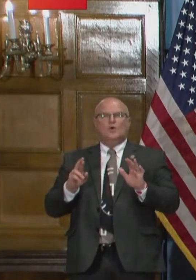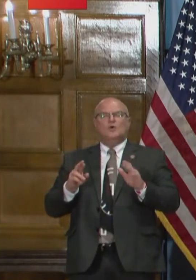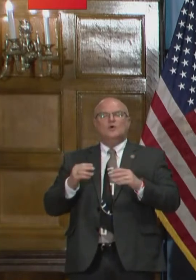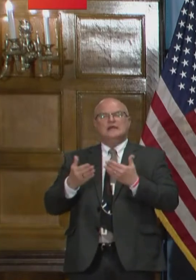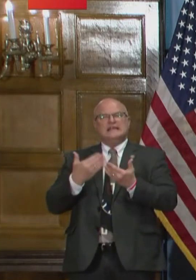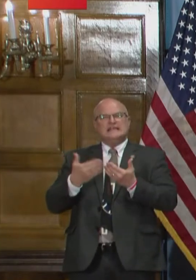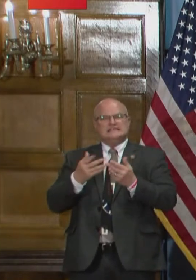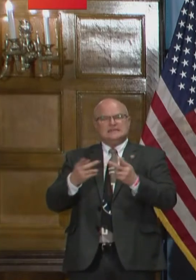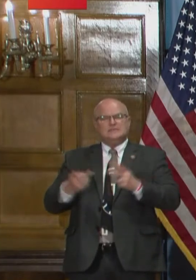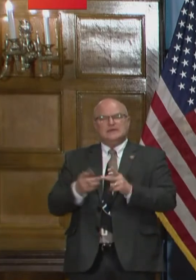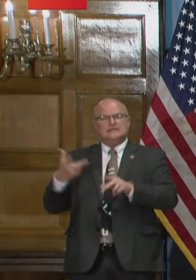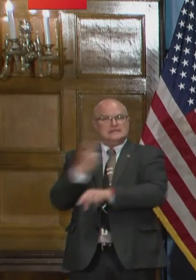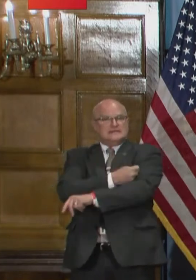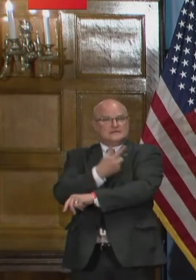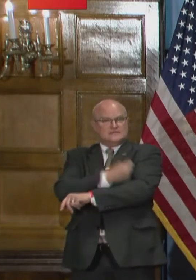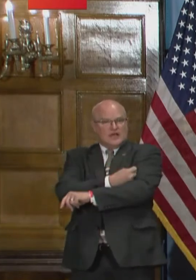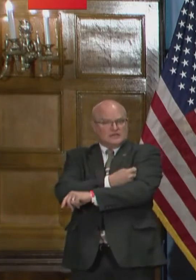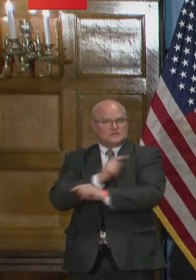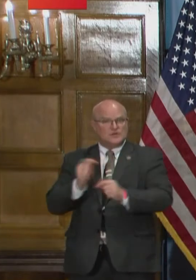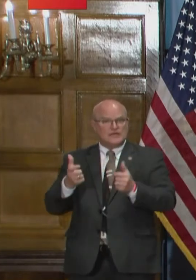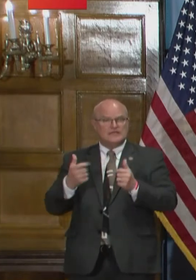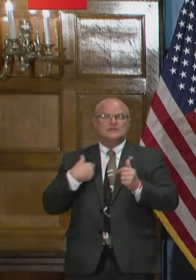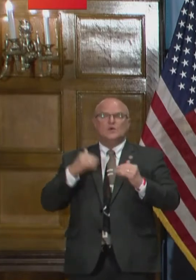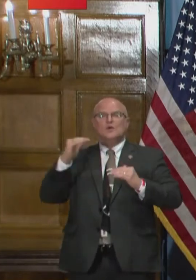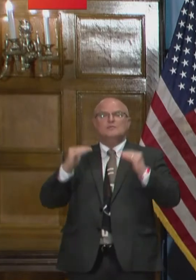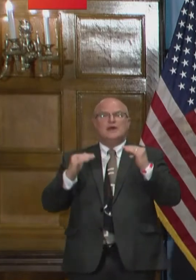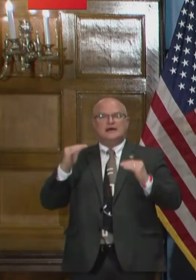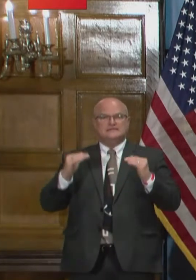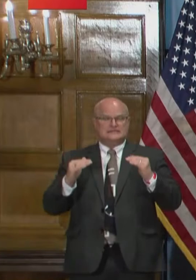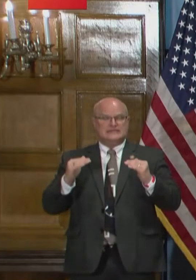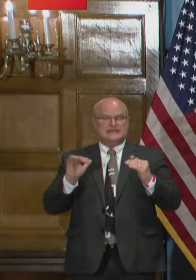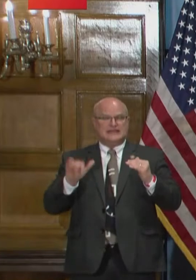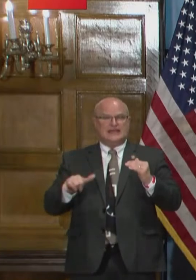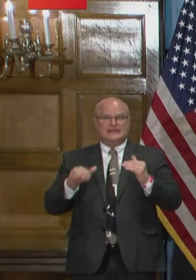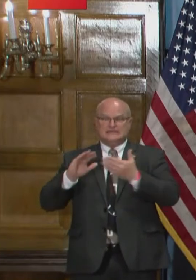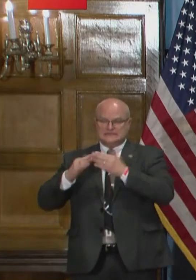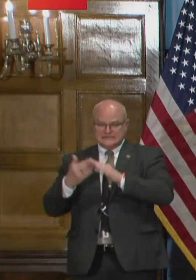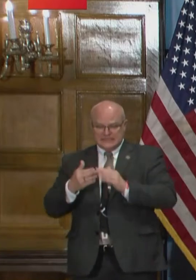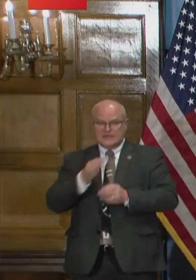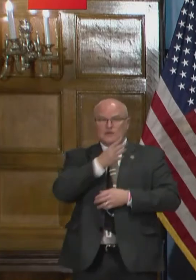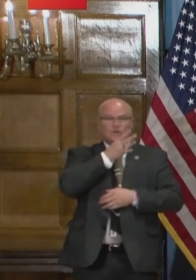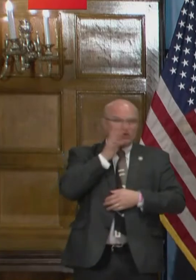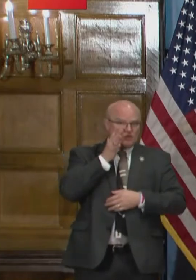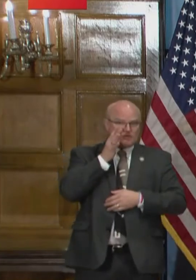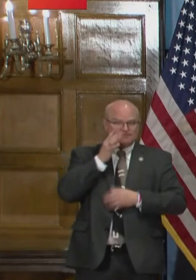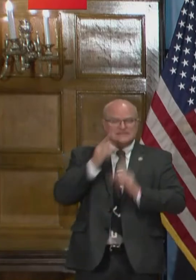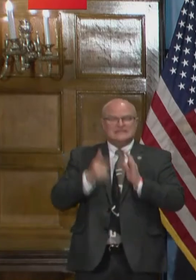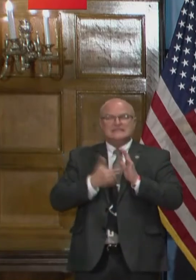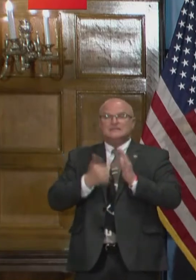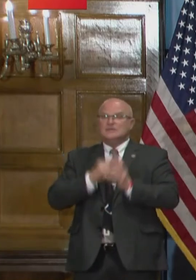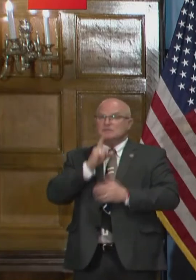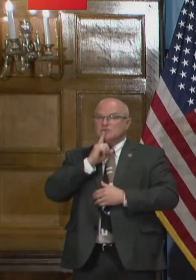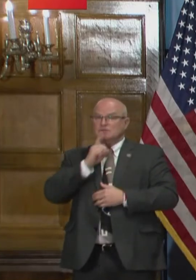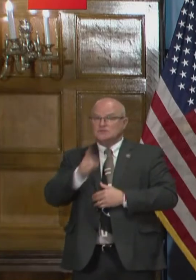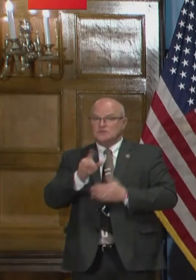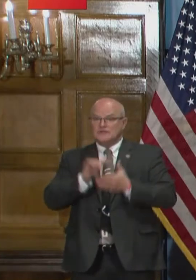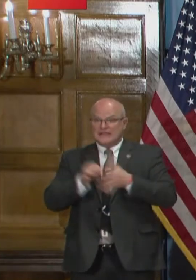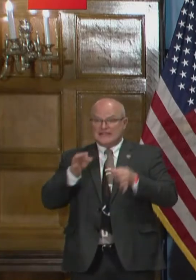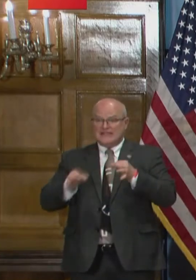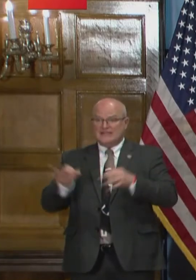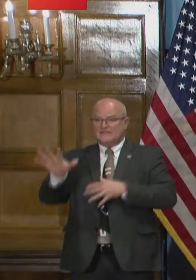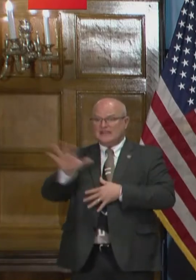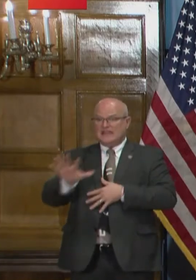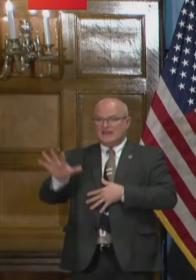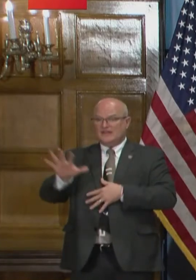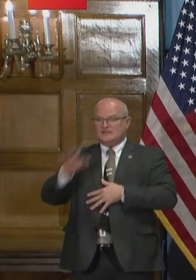distribute it very quickly. And so we're balancing those two, and so sometimes we have to make sure that if there's an area that's